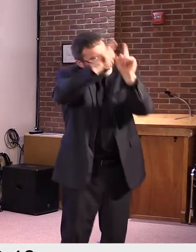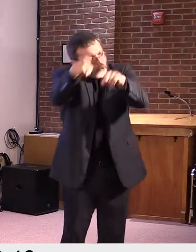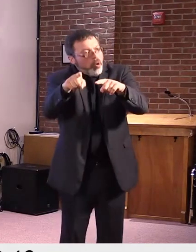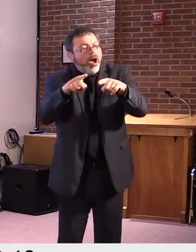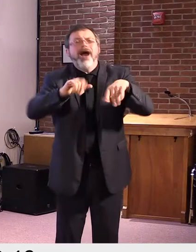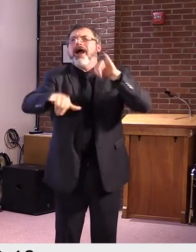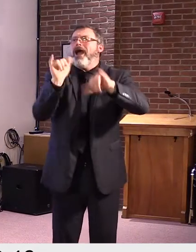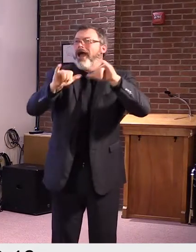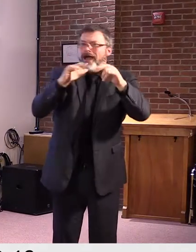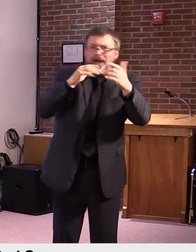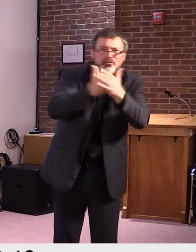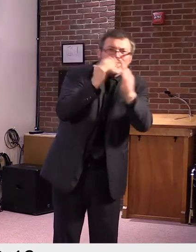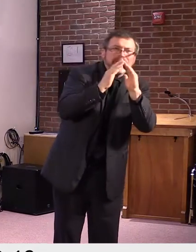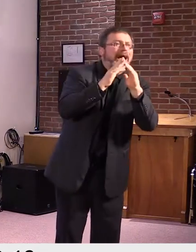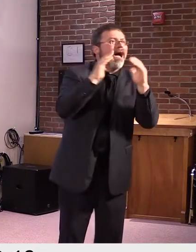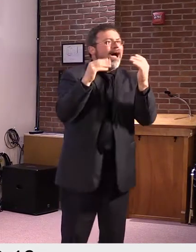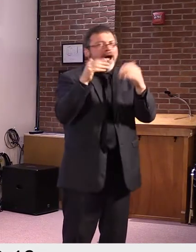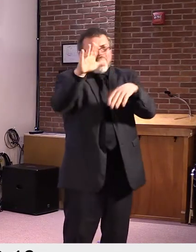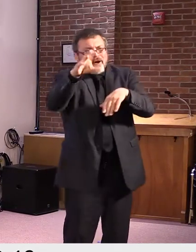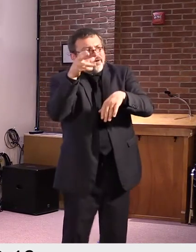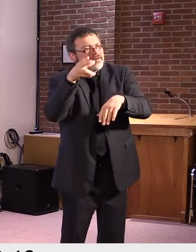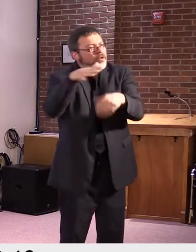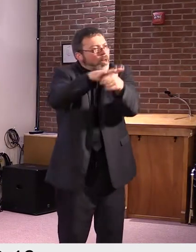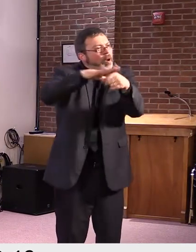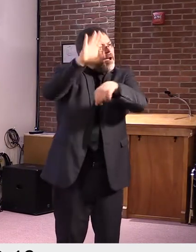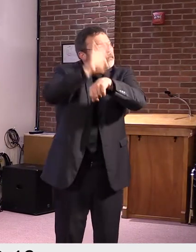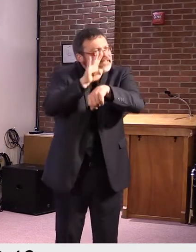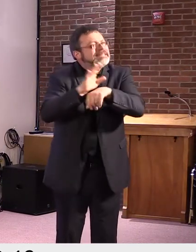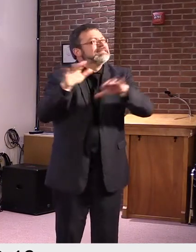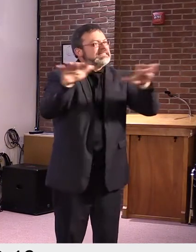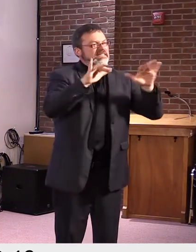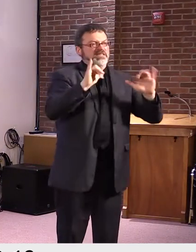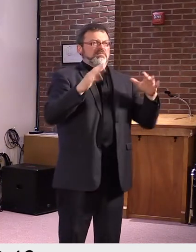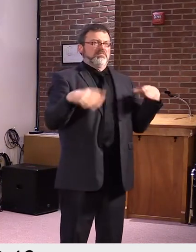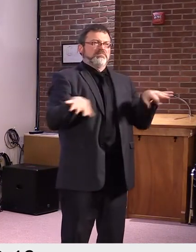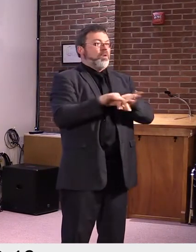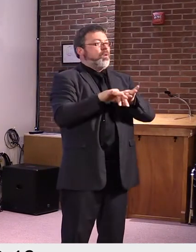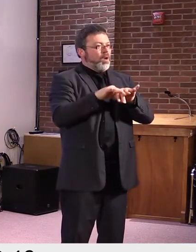more on summer safety. Commissioner Schirling.